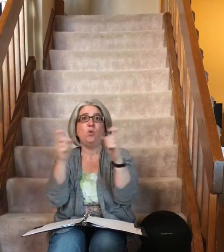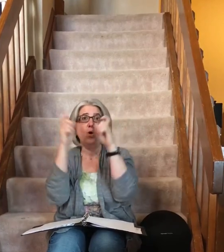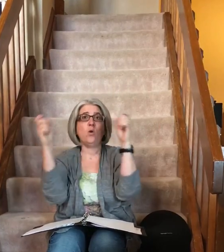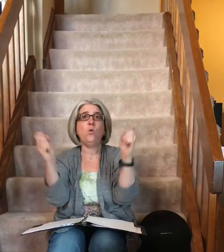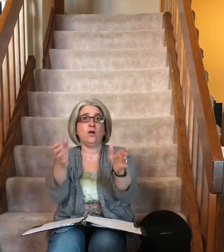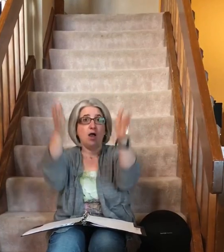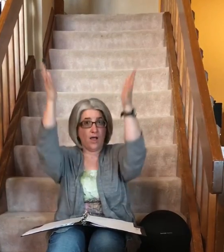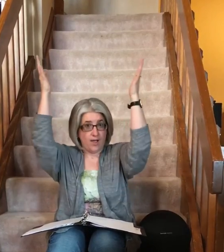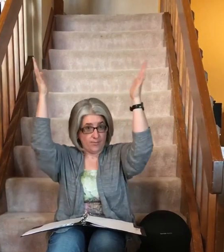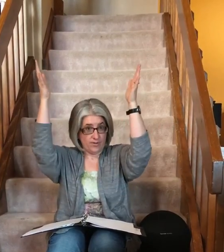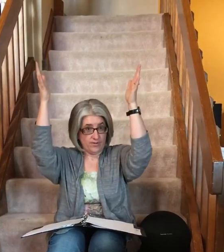hookah, hookah, up.